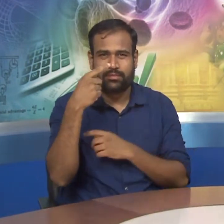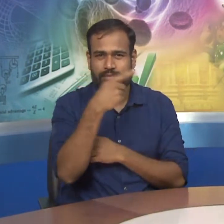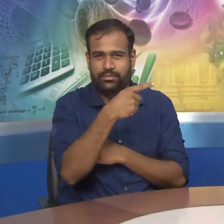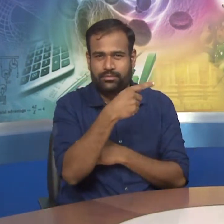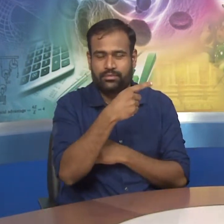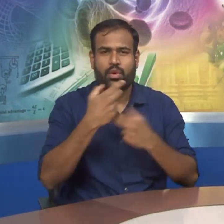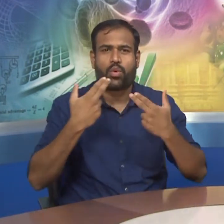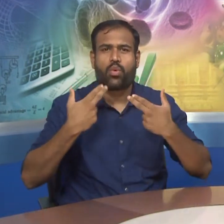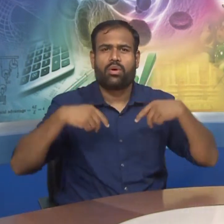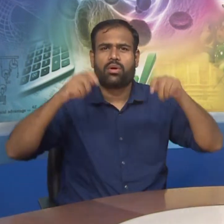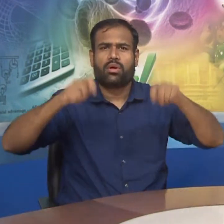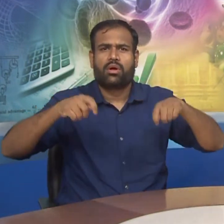Court.